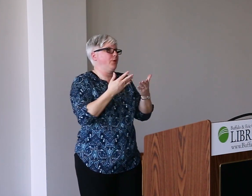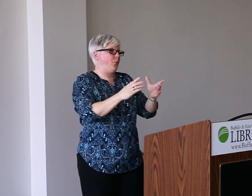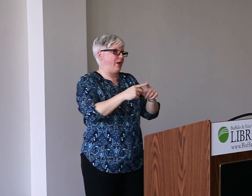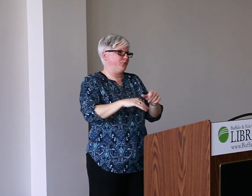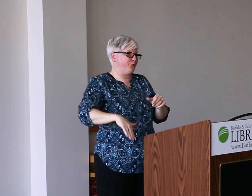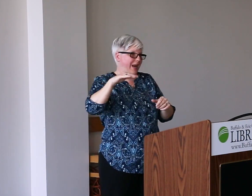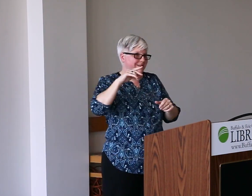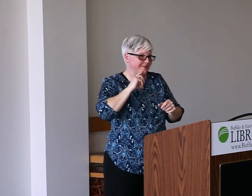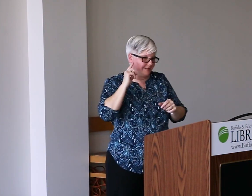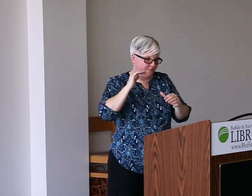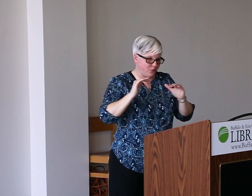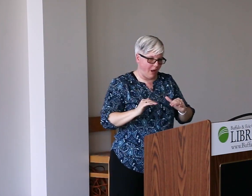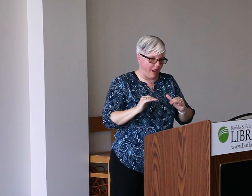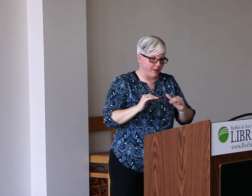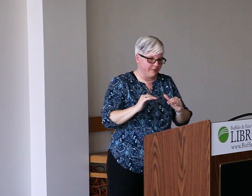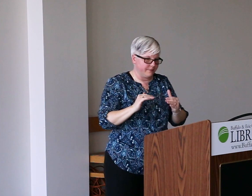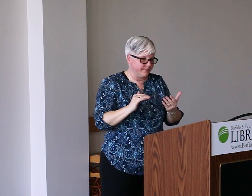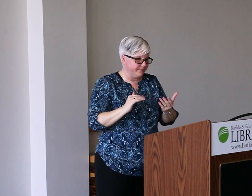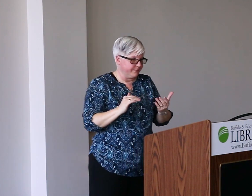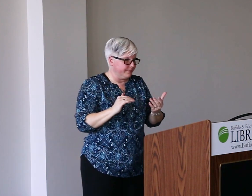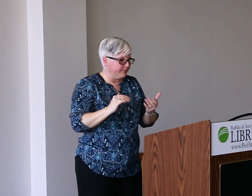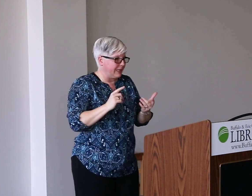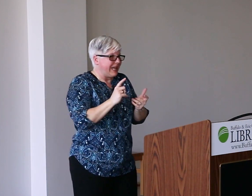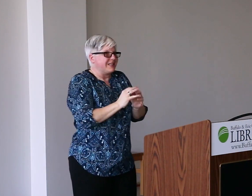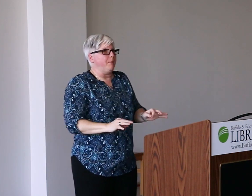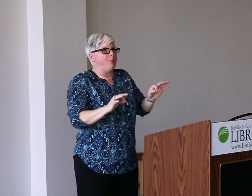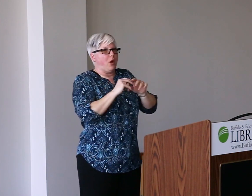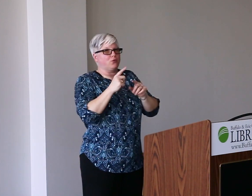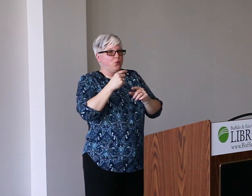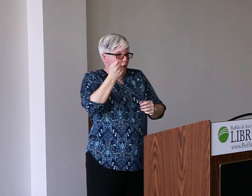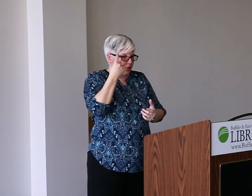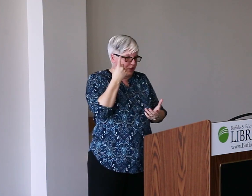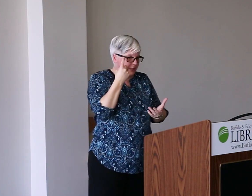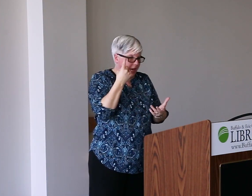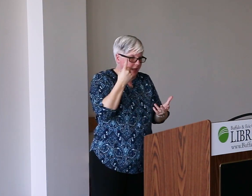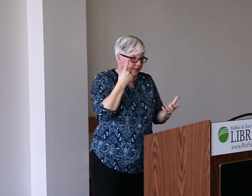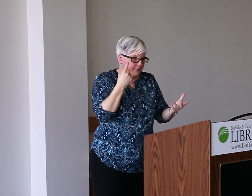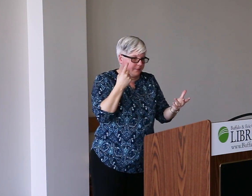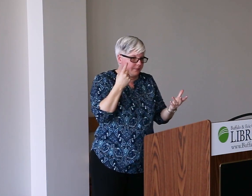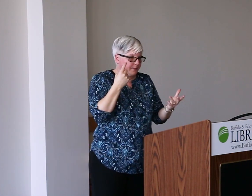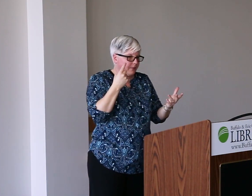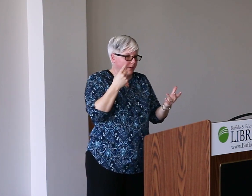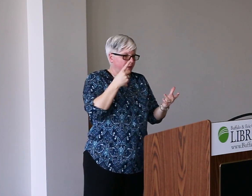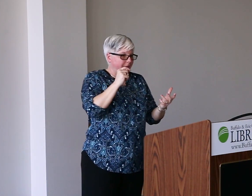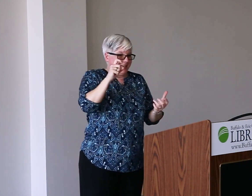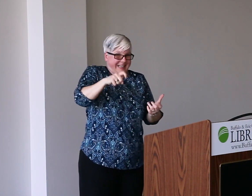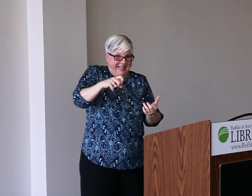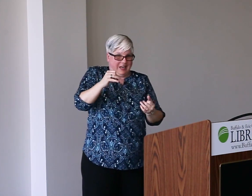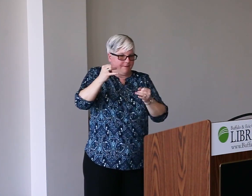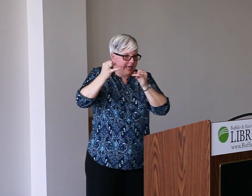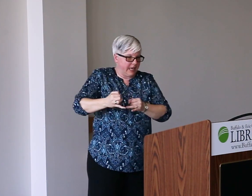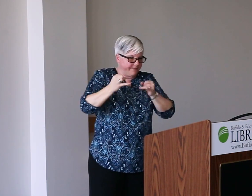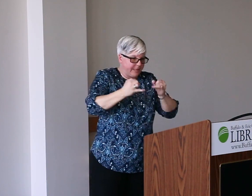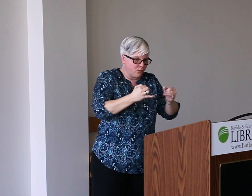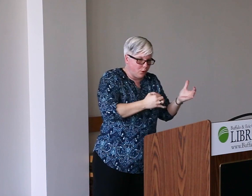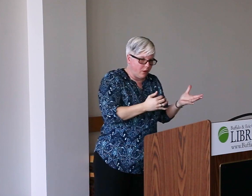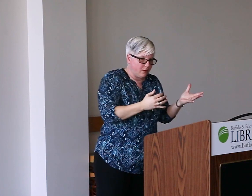But there's no perfect way to raise a deaf child, but it's important to understand the needs of